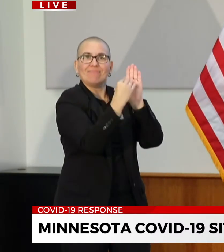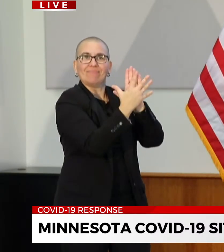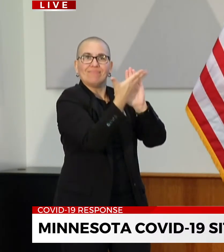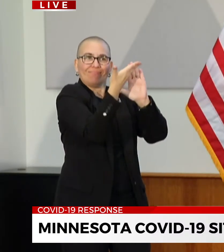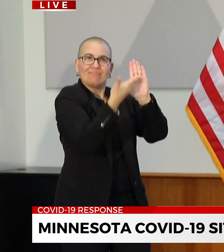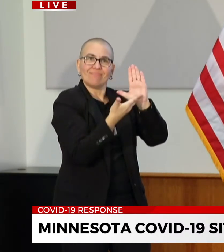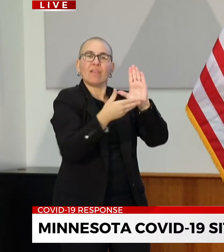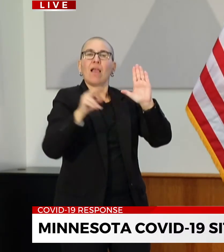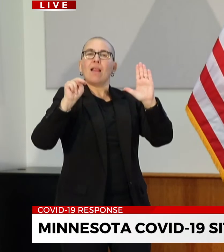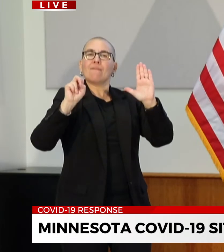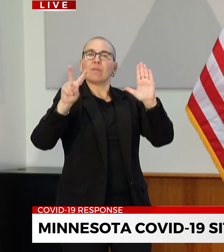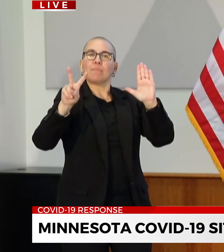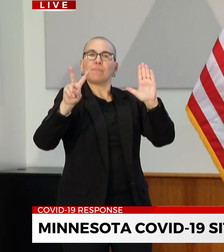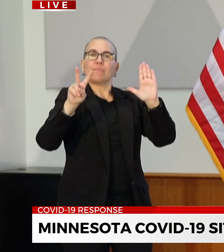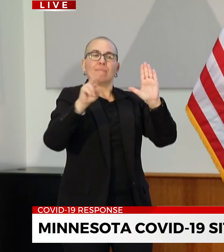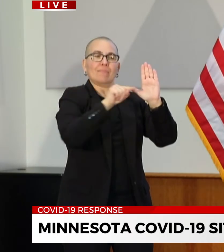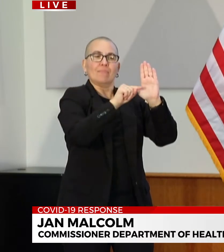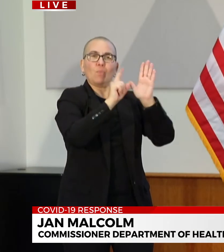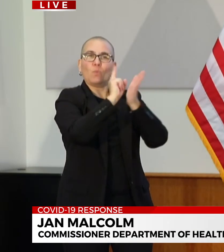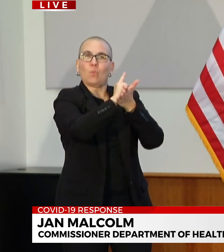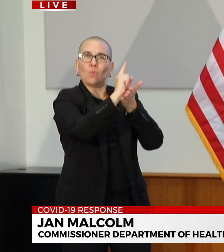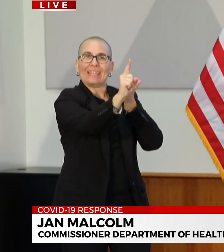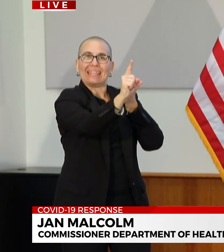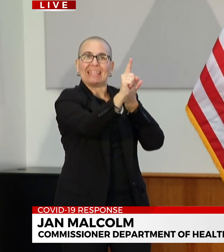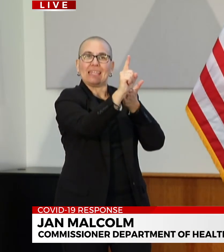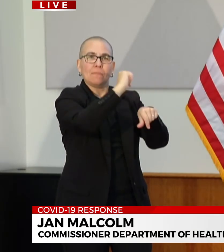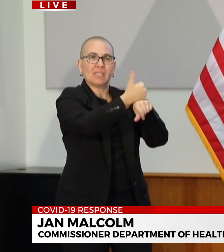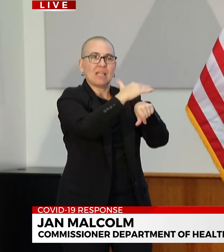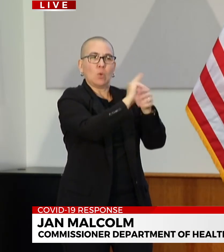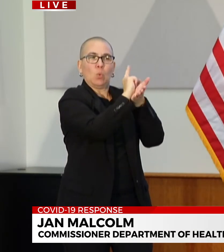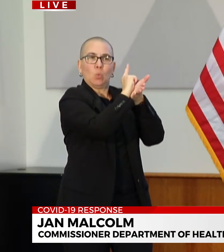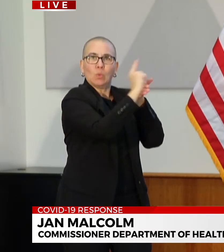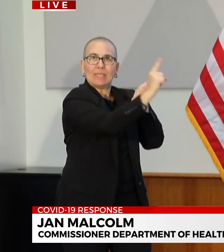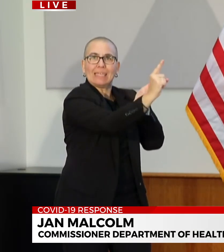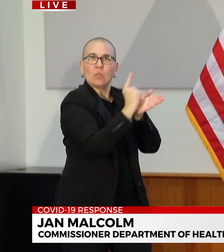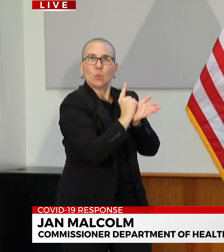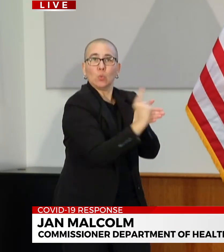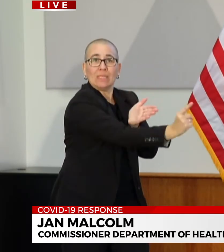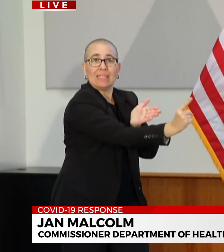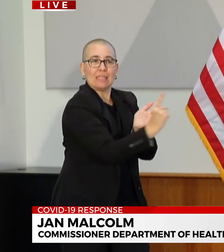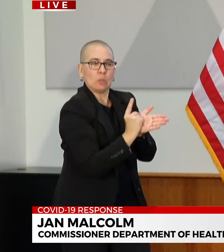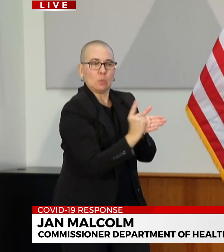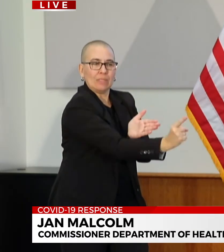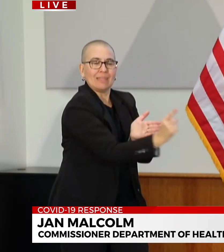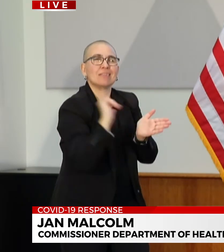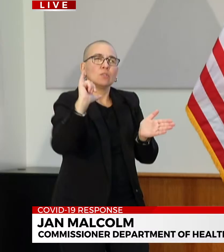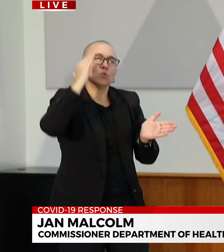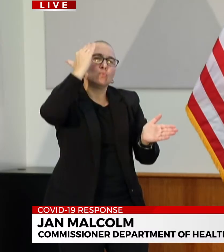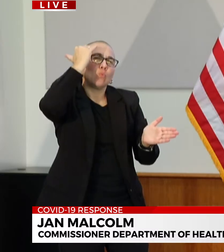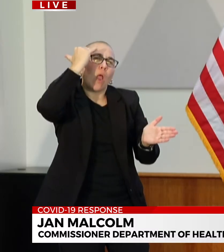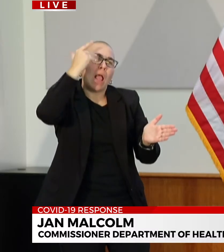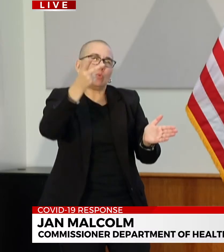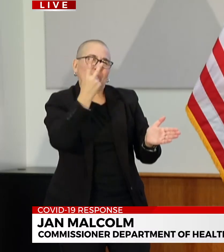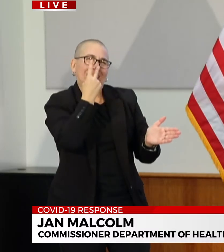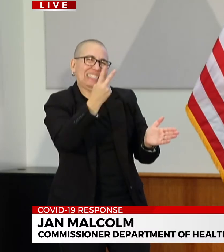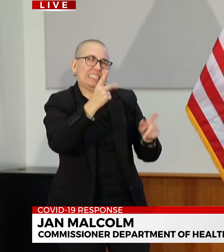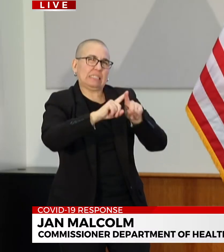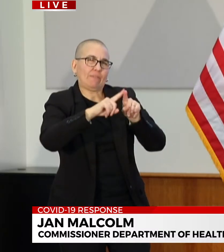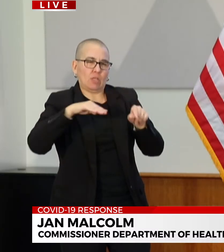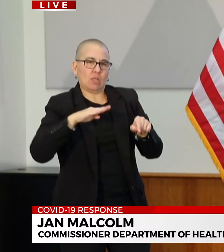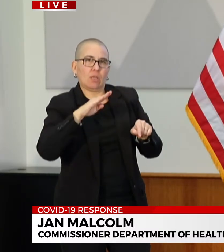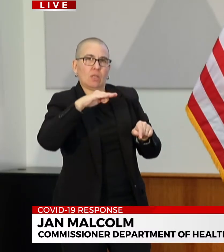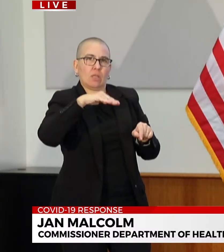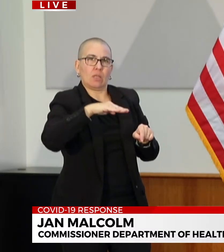14th, we also can see trends during that lag period. So that week after the high week